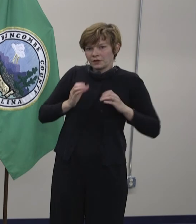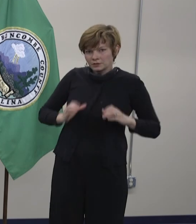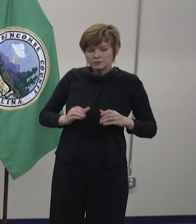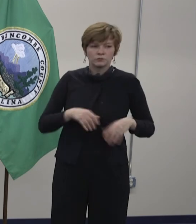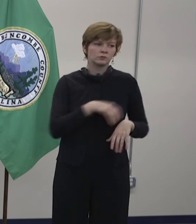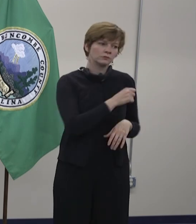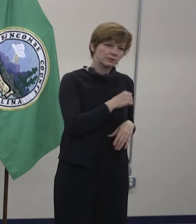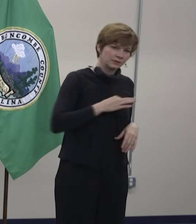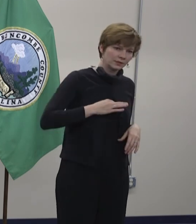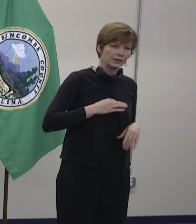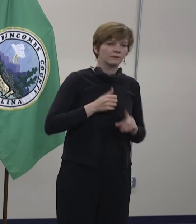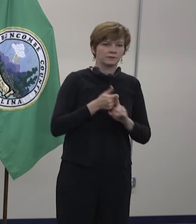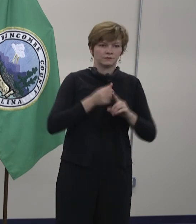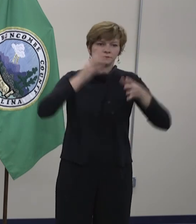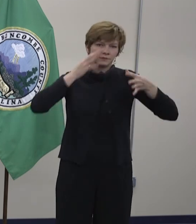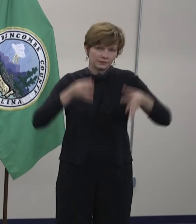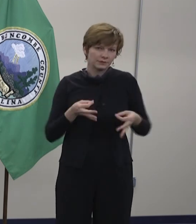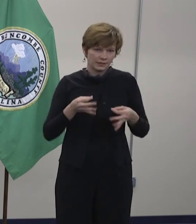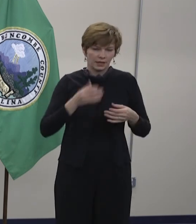facility staff.